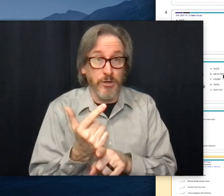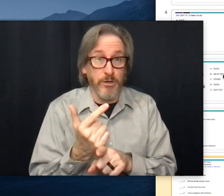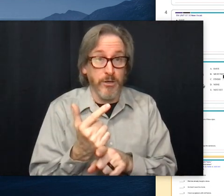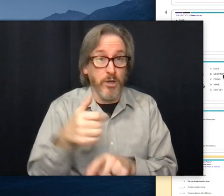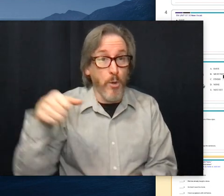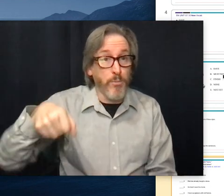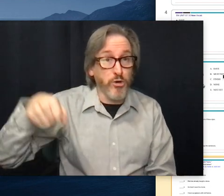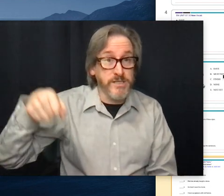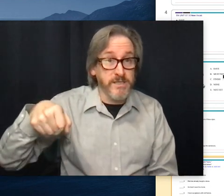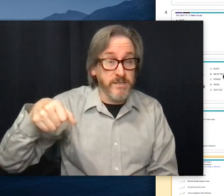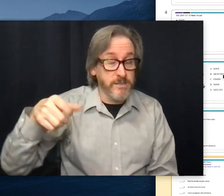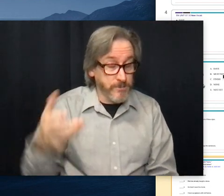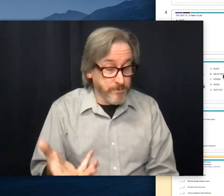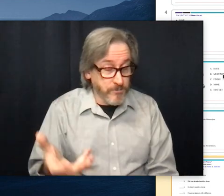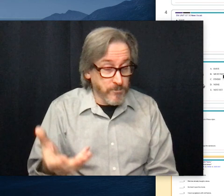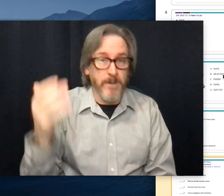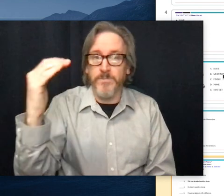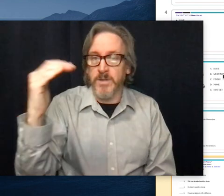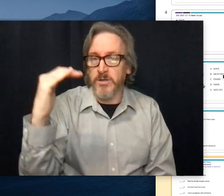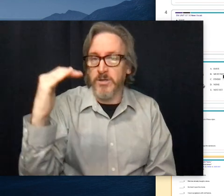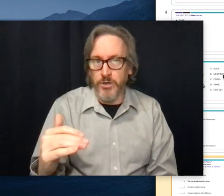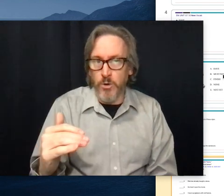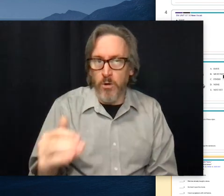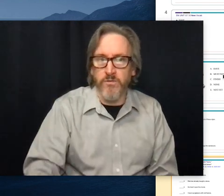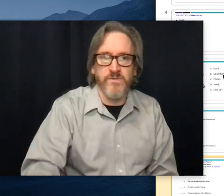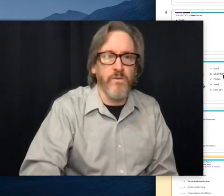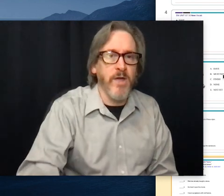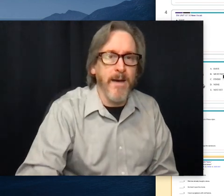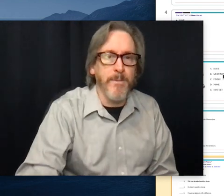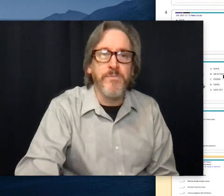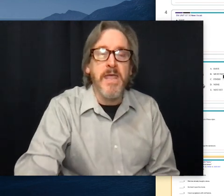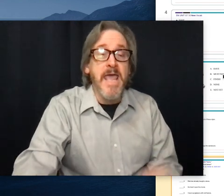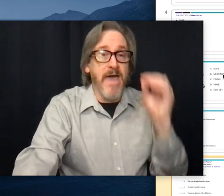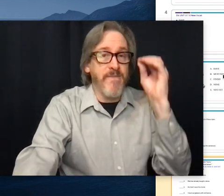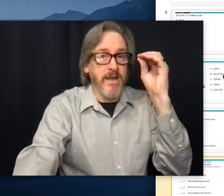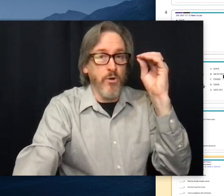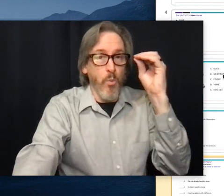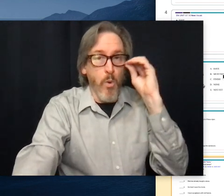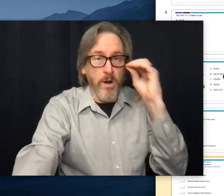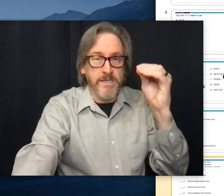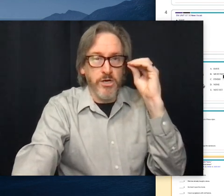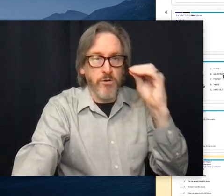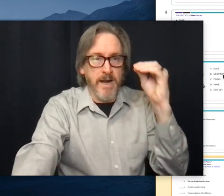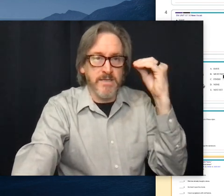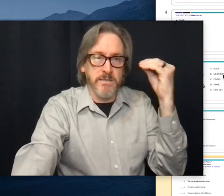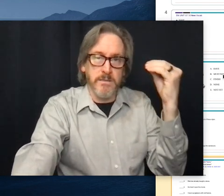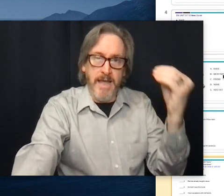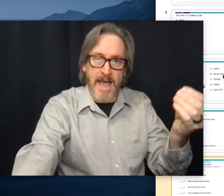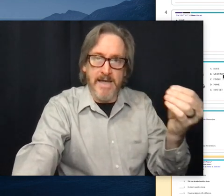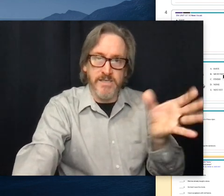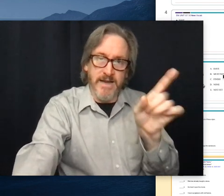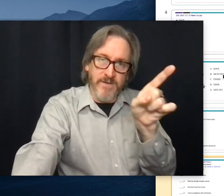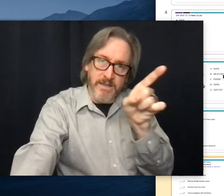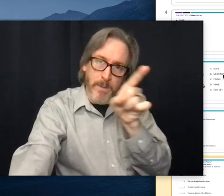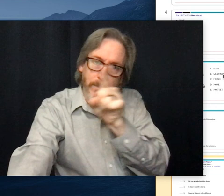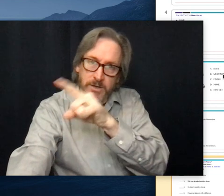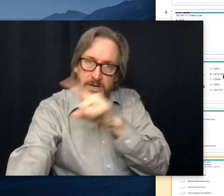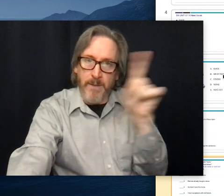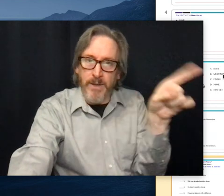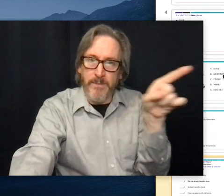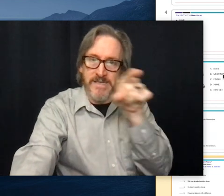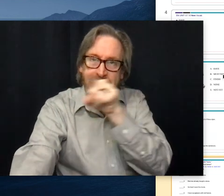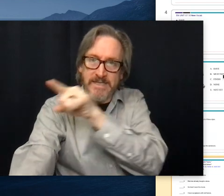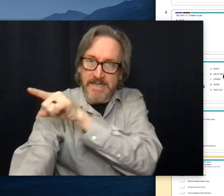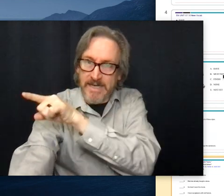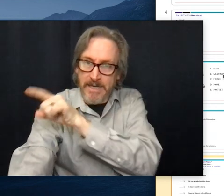sister, purses. Okay. So make sure you know all of the vocab. And then what is the correct has? And I've got them up on